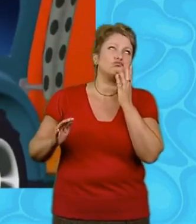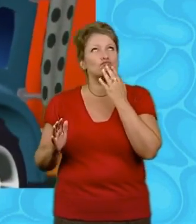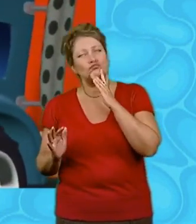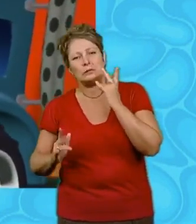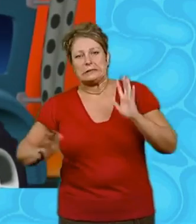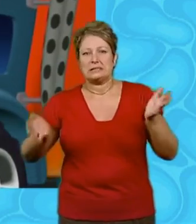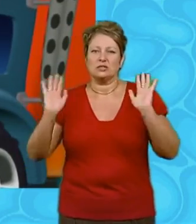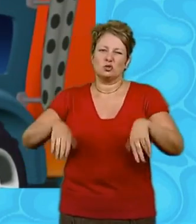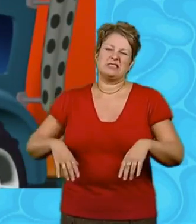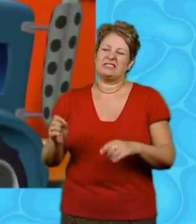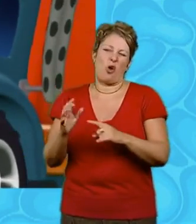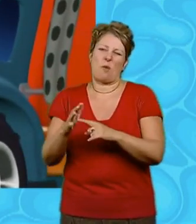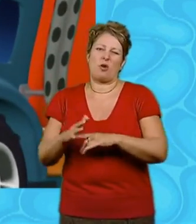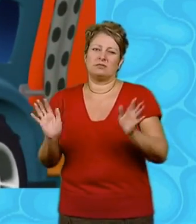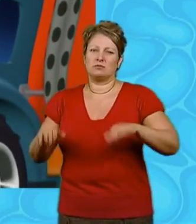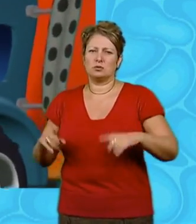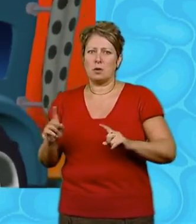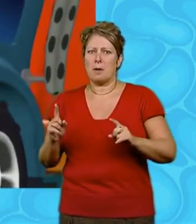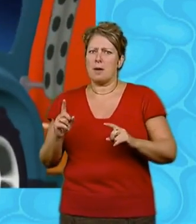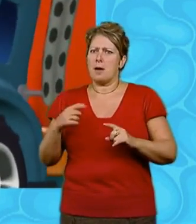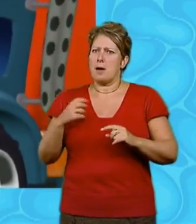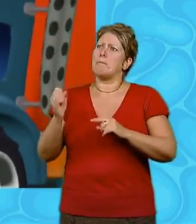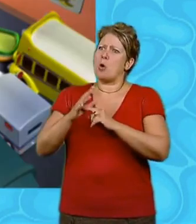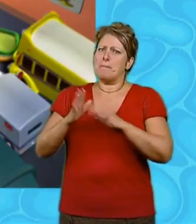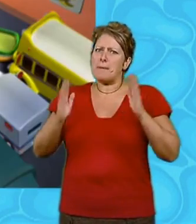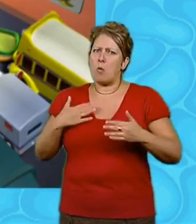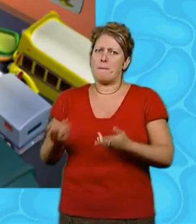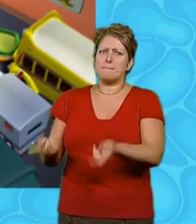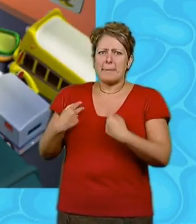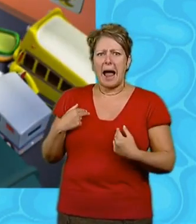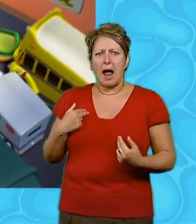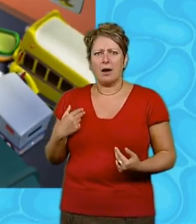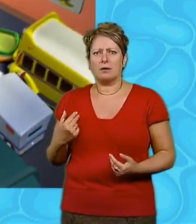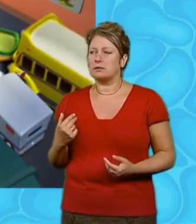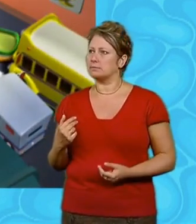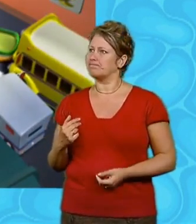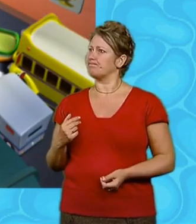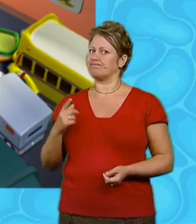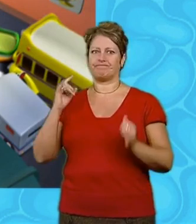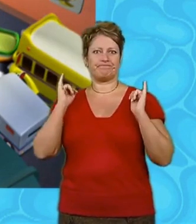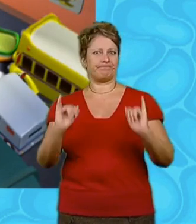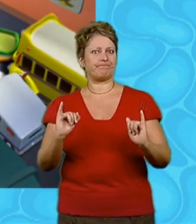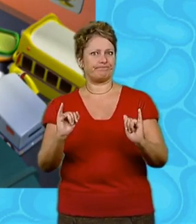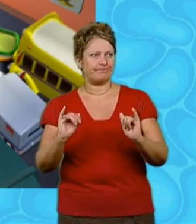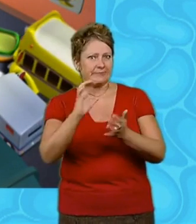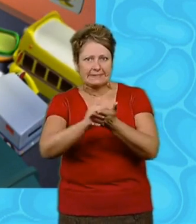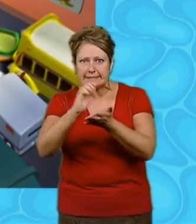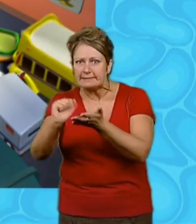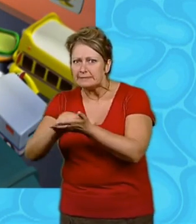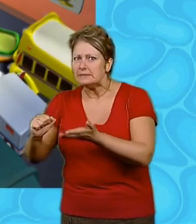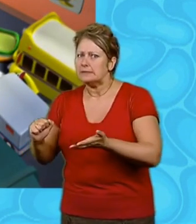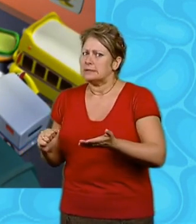Hey, that's not important. What is important is that I get it back. It seems we have a crime wave on our hands. But